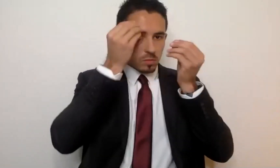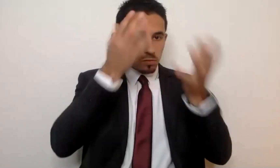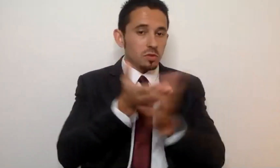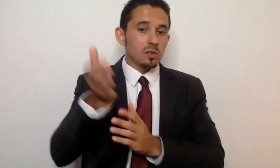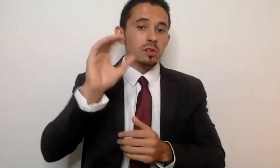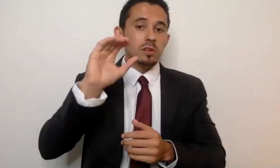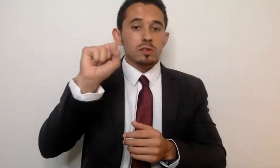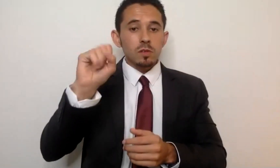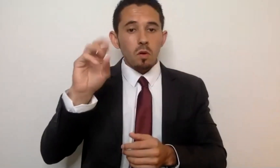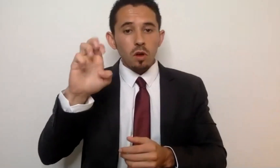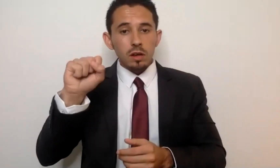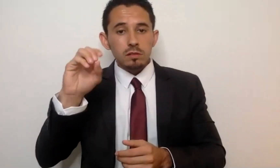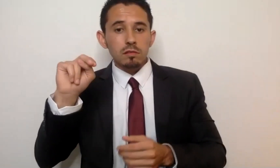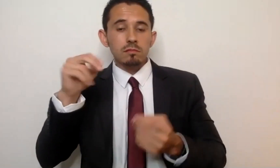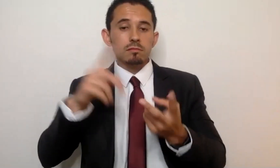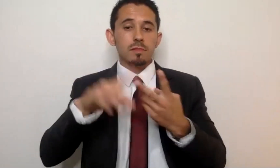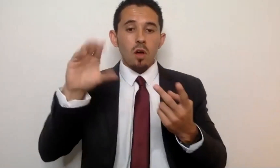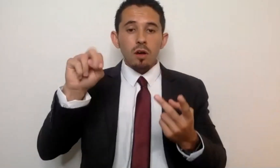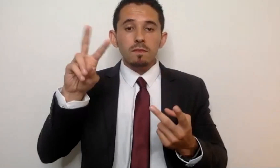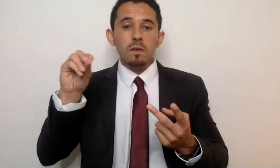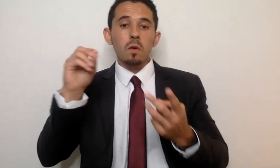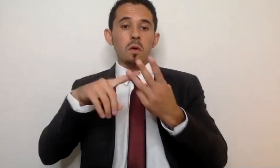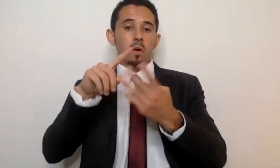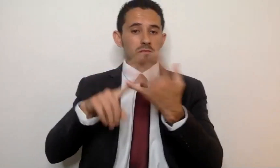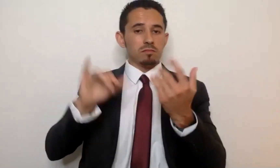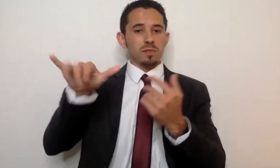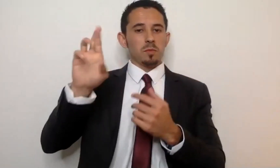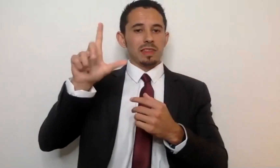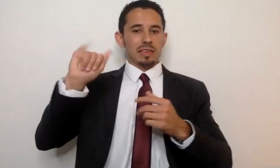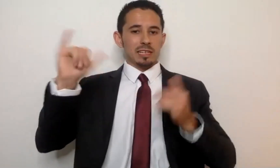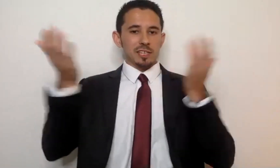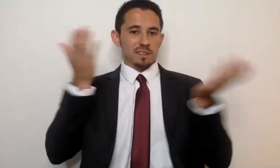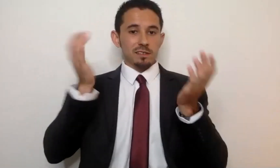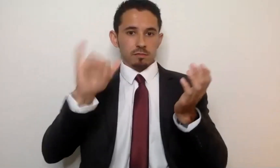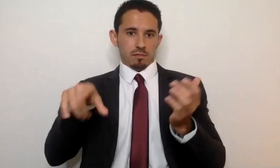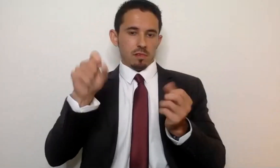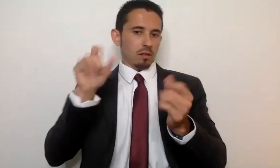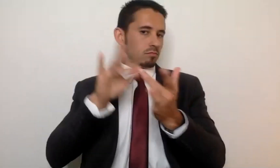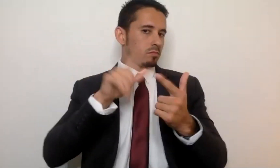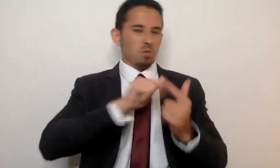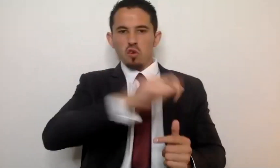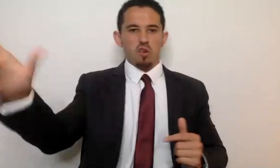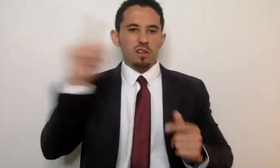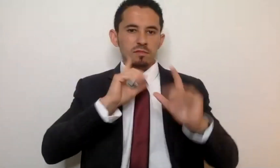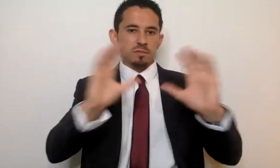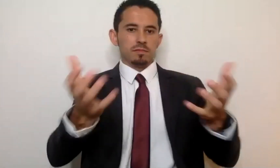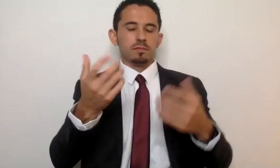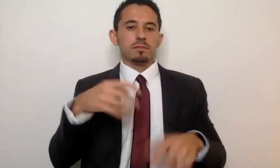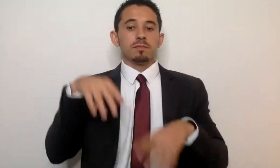that to connect with deaf populations. One example is Sorensen or Convo. Those are companies that provide